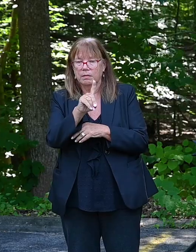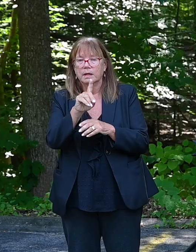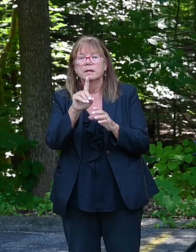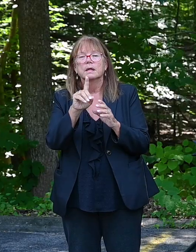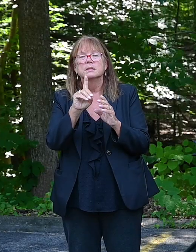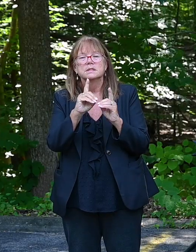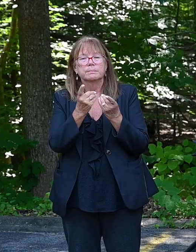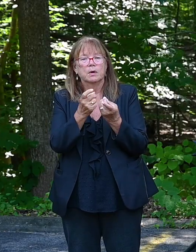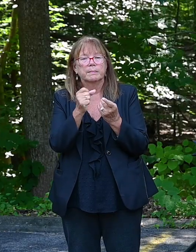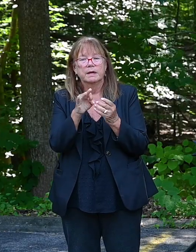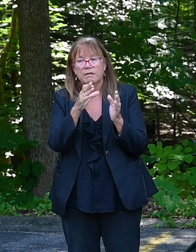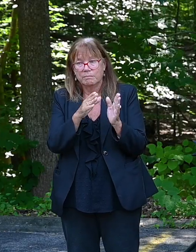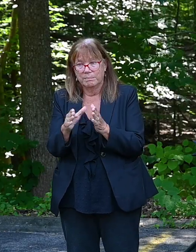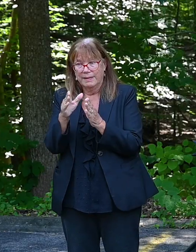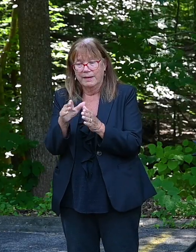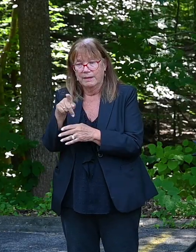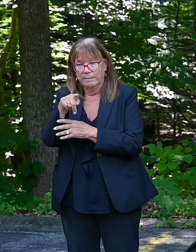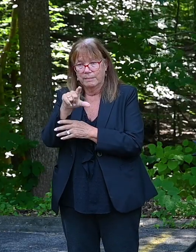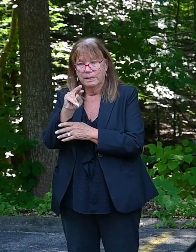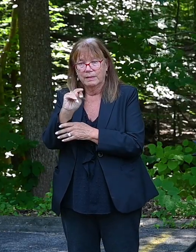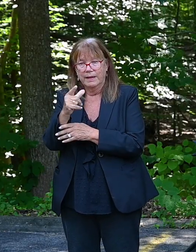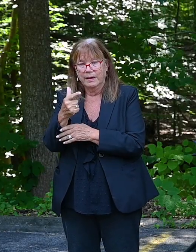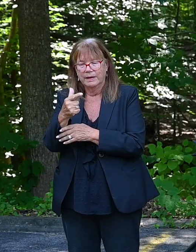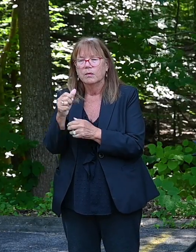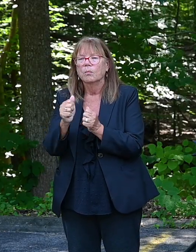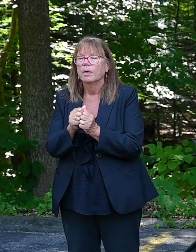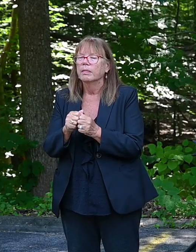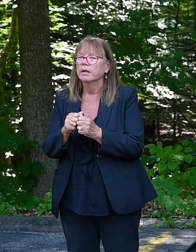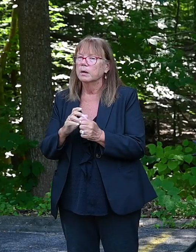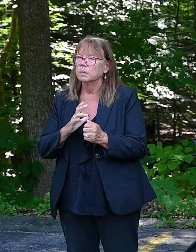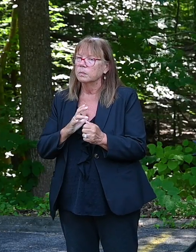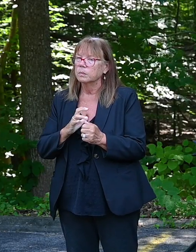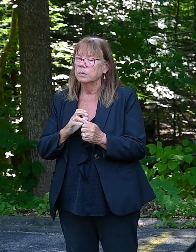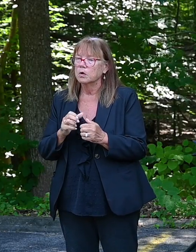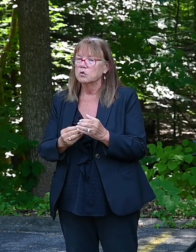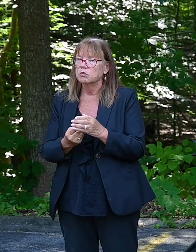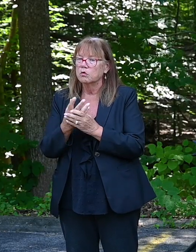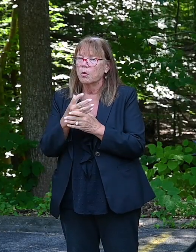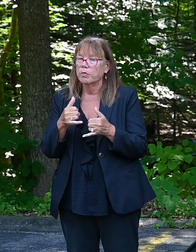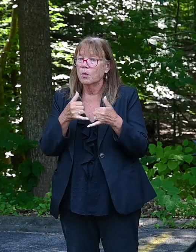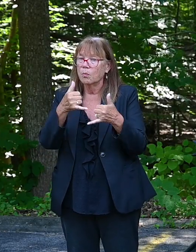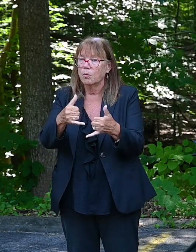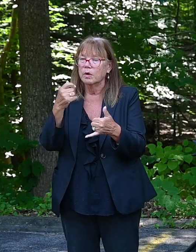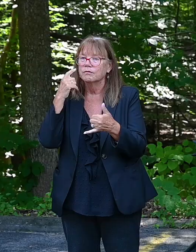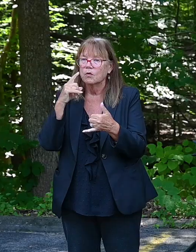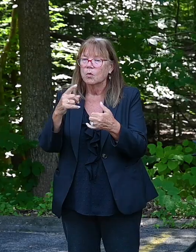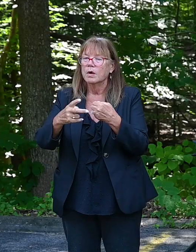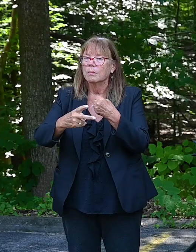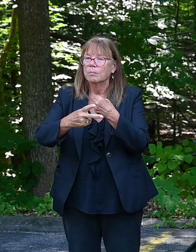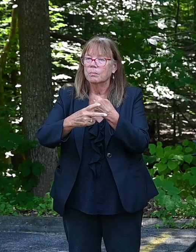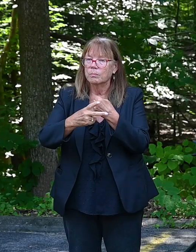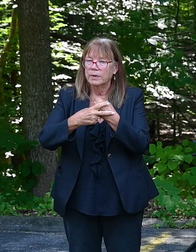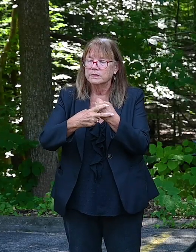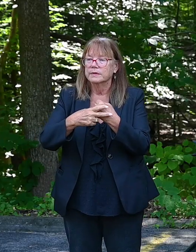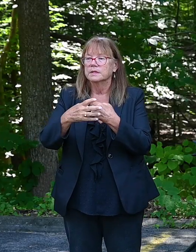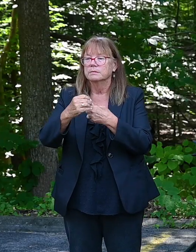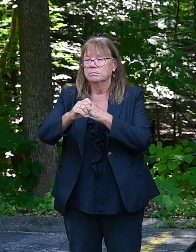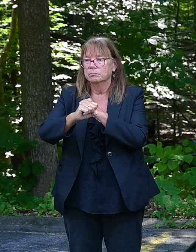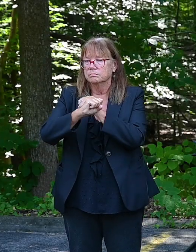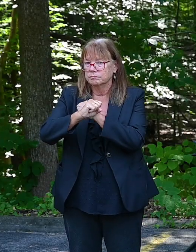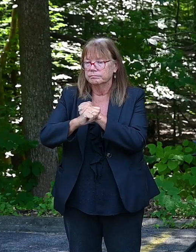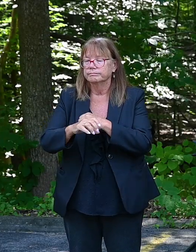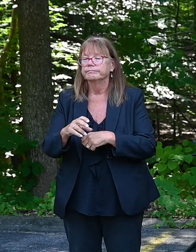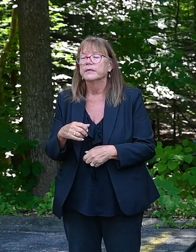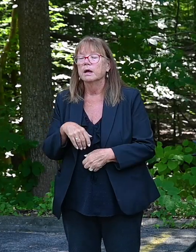of a prestigious Sustainable Growth Award for Preservation and Conservation. In